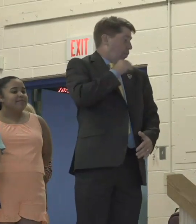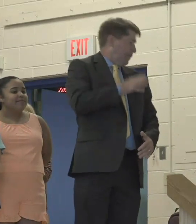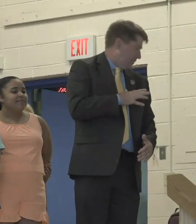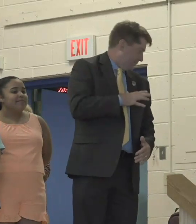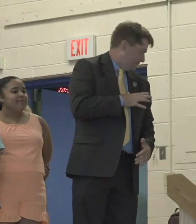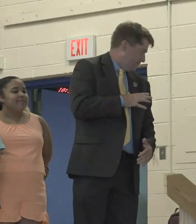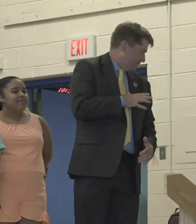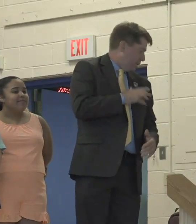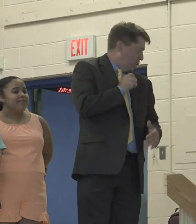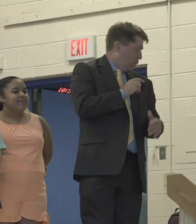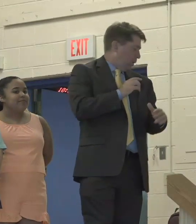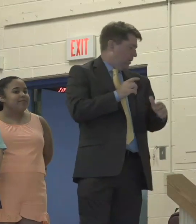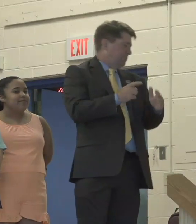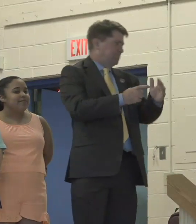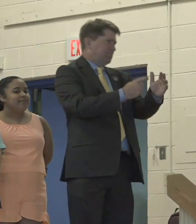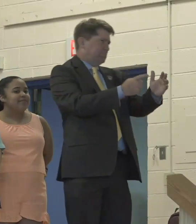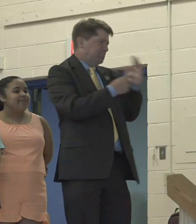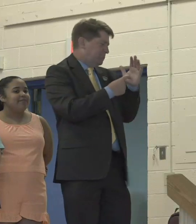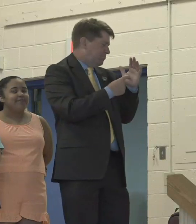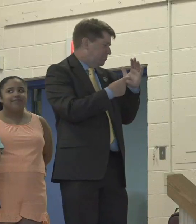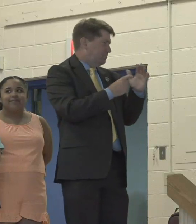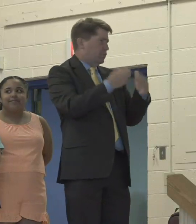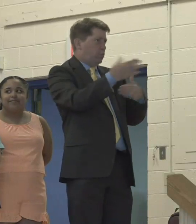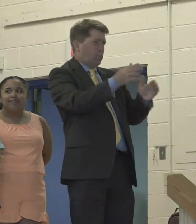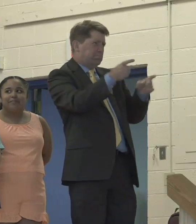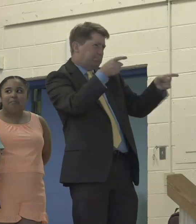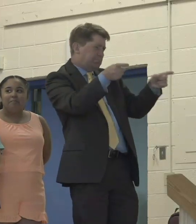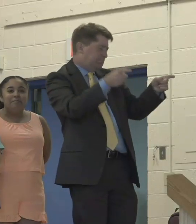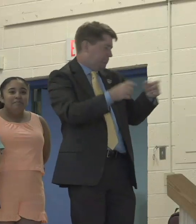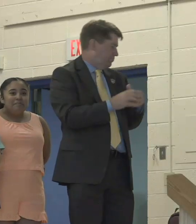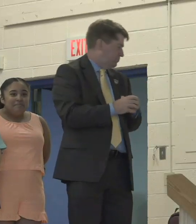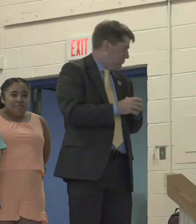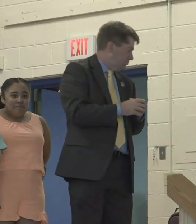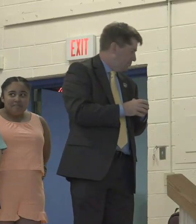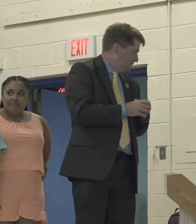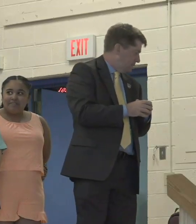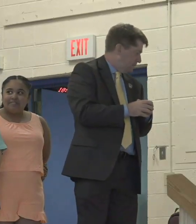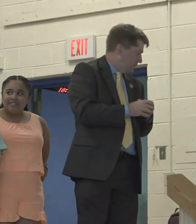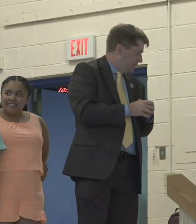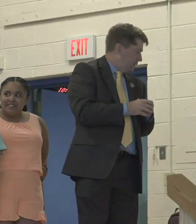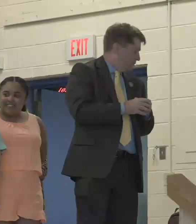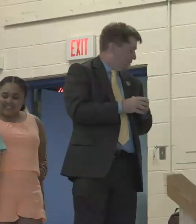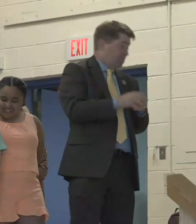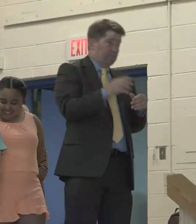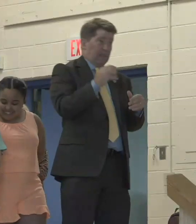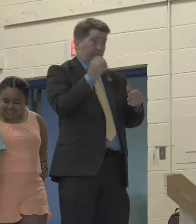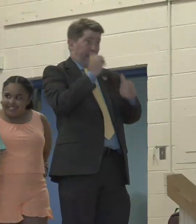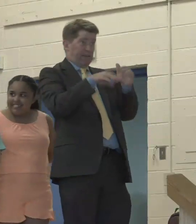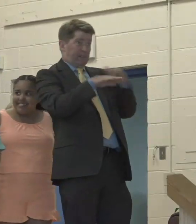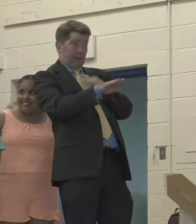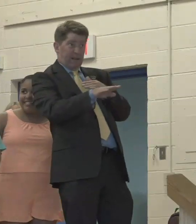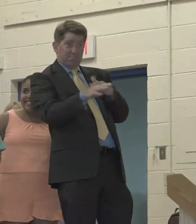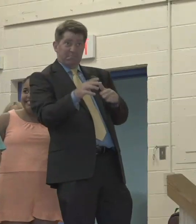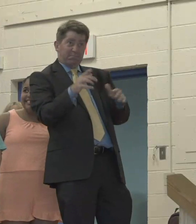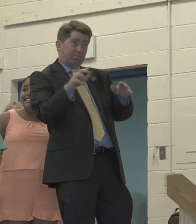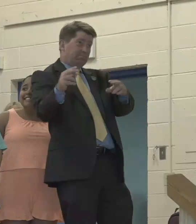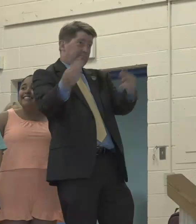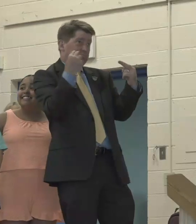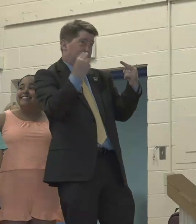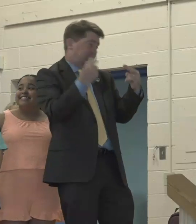She strives to never give up. She is a woman who demands attention in the room. When she walks in,